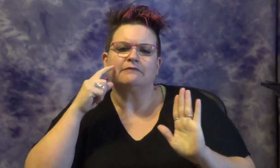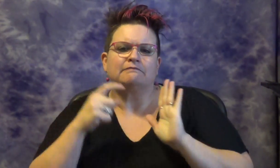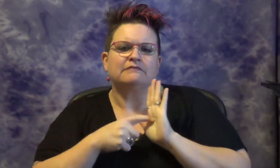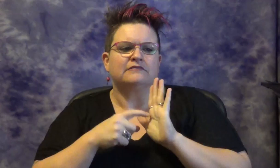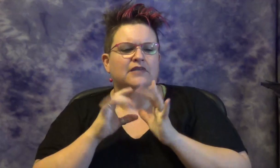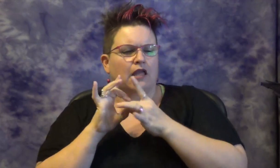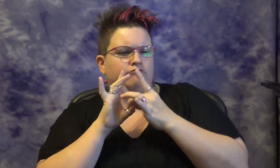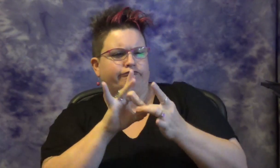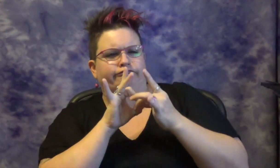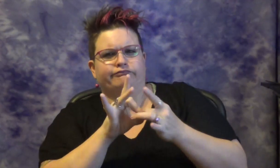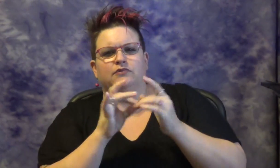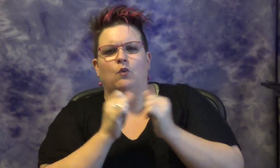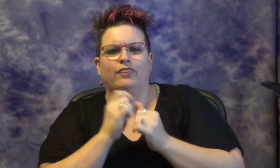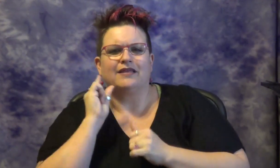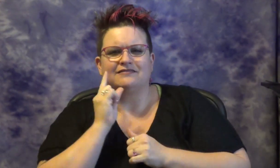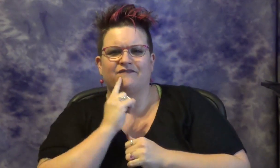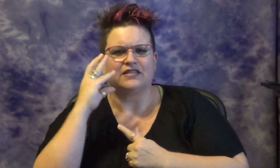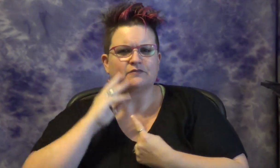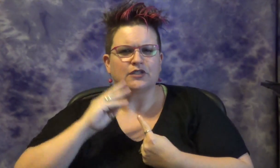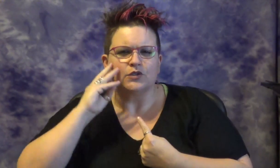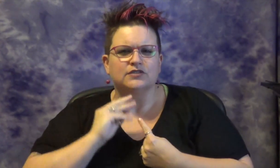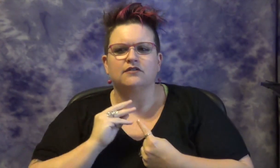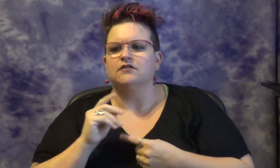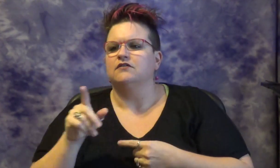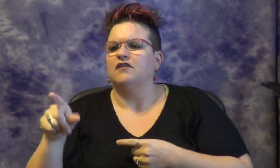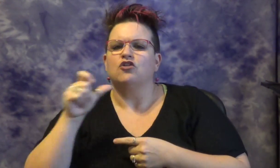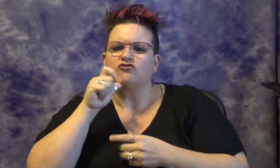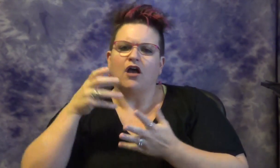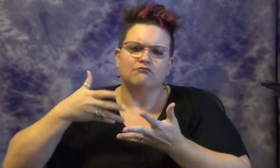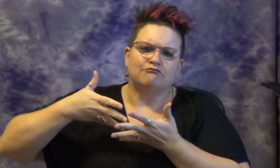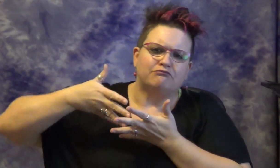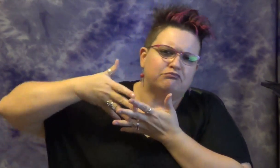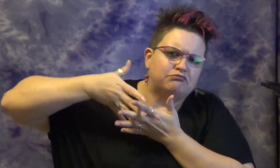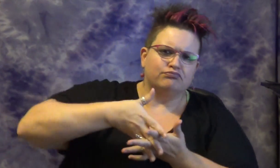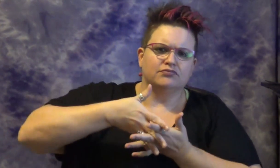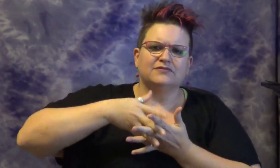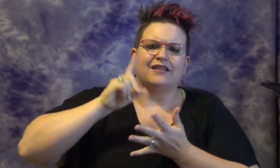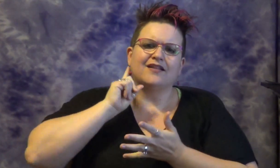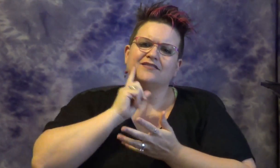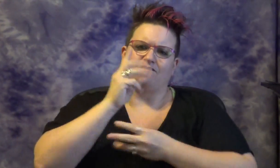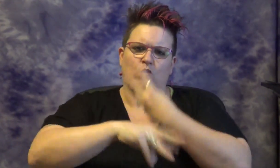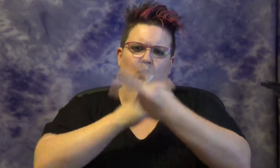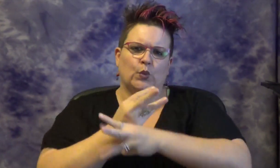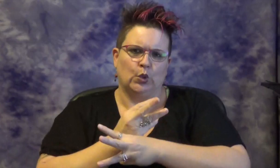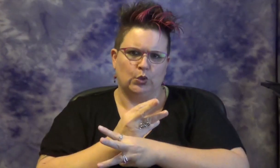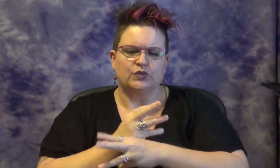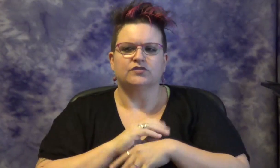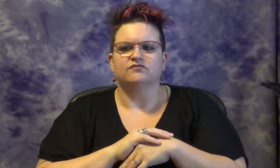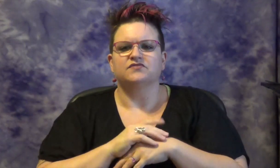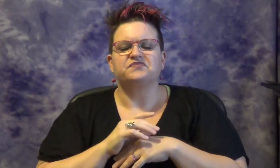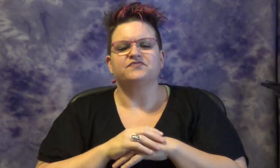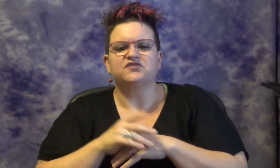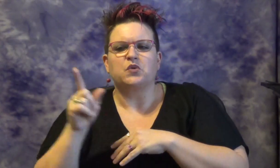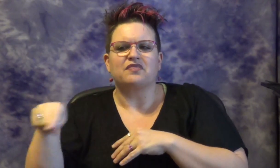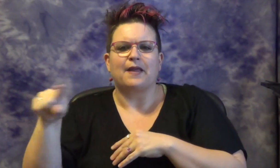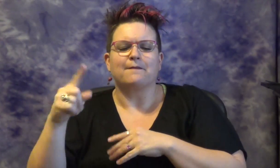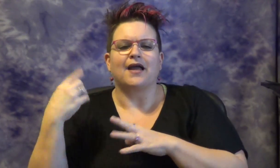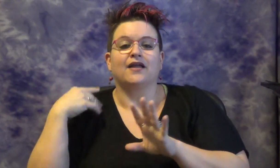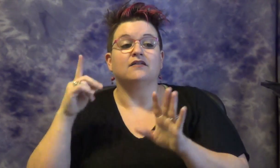in the hearing world and they don't necessarily have those shared experiences with other deaf people. They share the thoughts